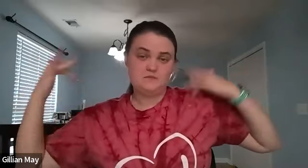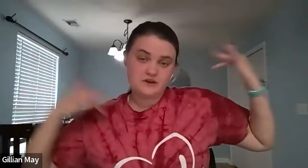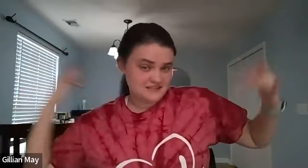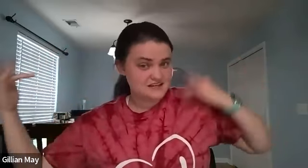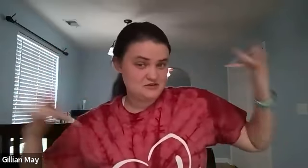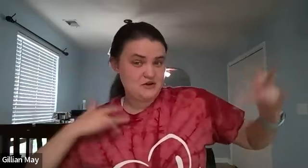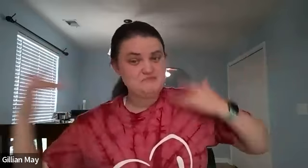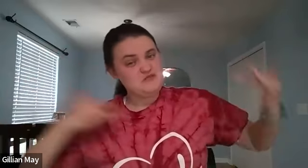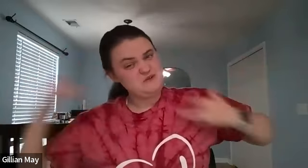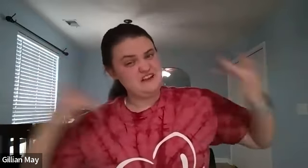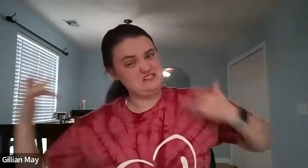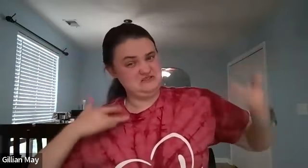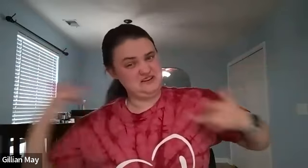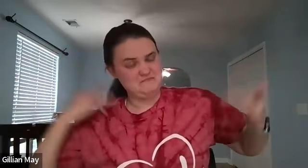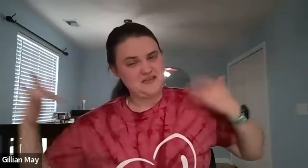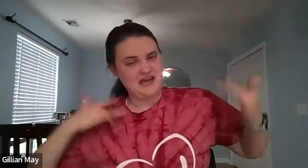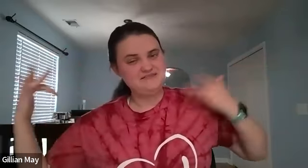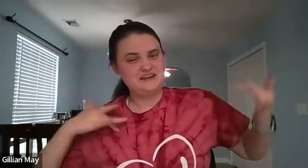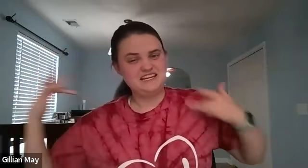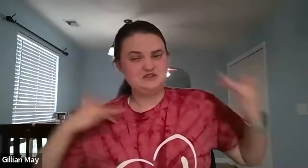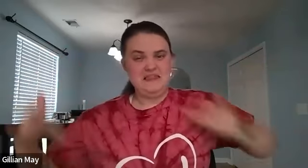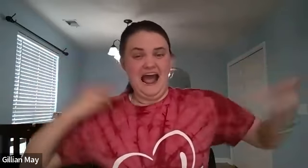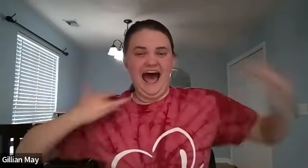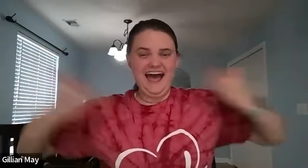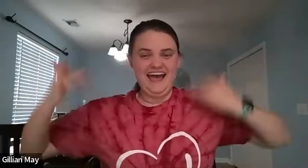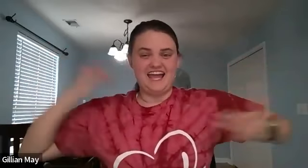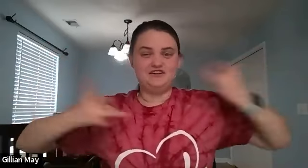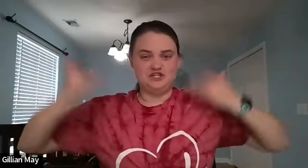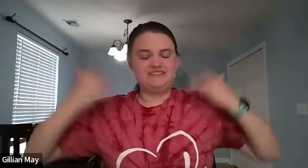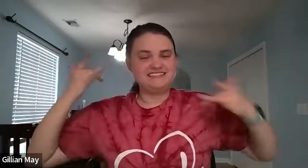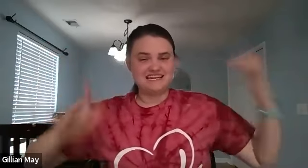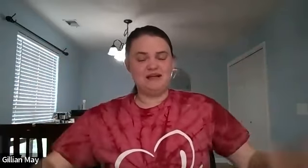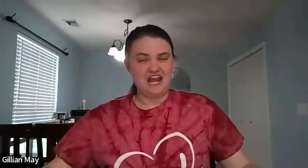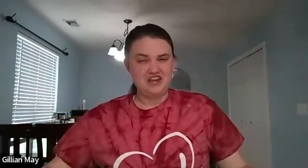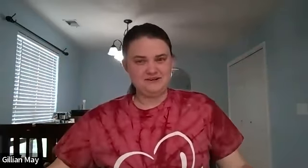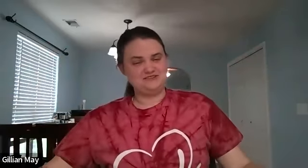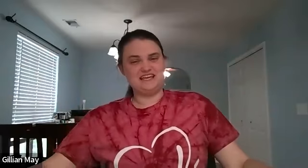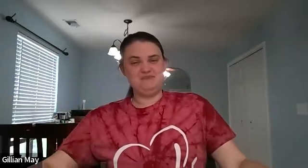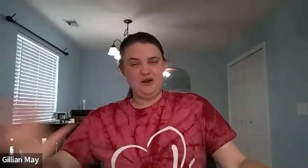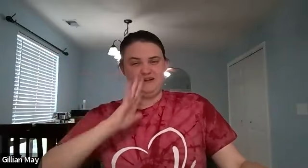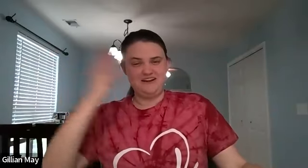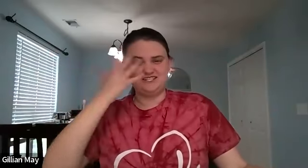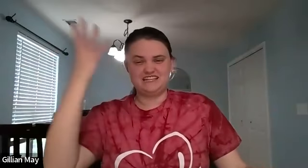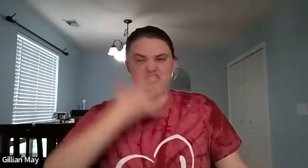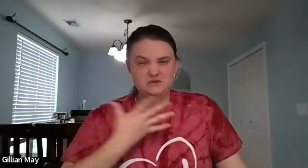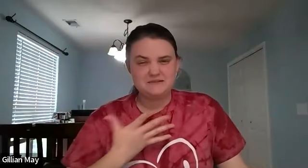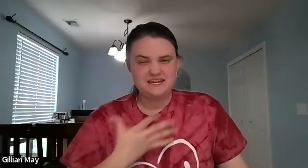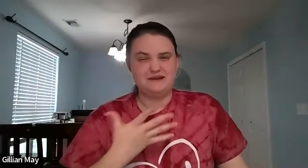more excited you are, the more faster you can go. I have a lot of kids who will be like, ah, and they're doing this. And I'm like, I know what you're saying, but oh my gosh, that's like screaming into my